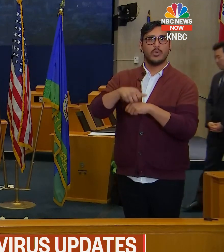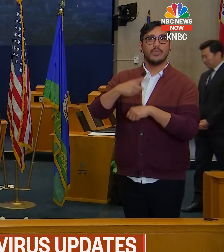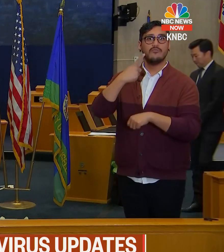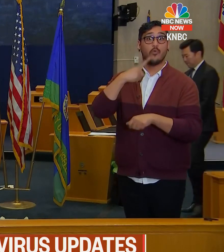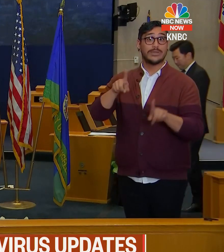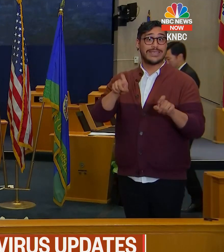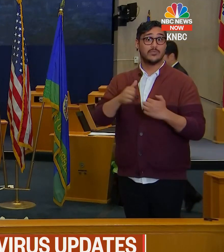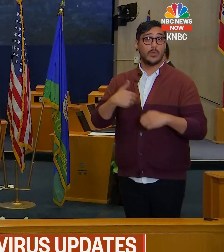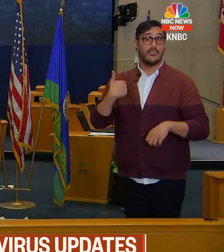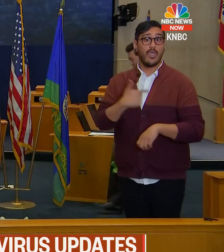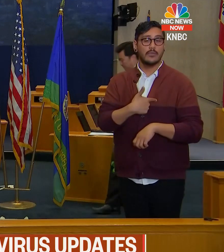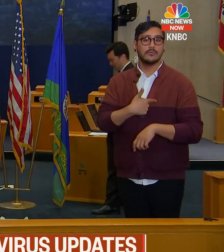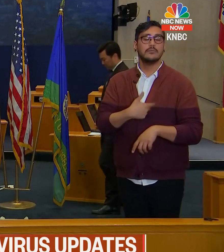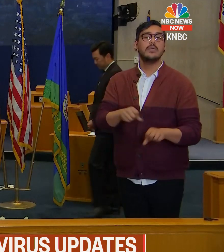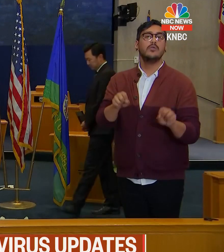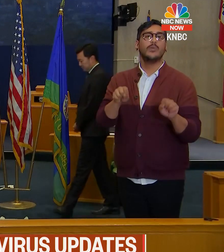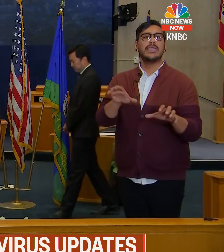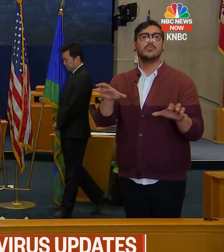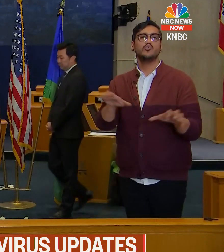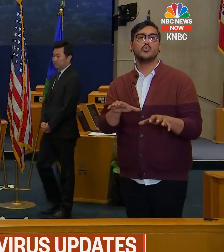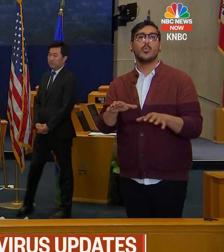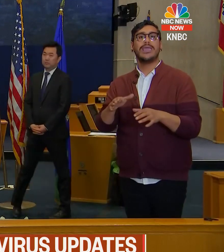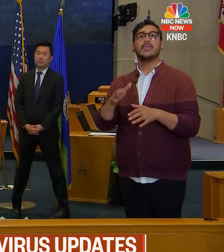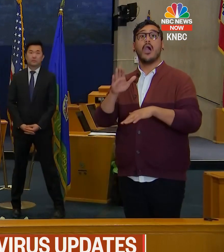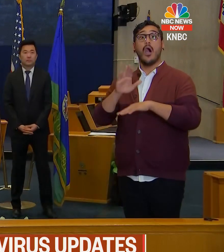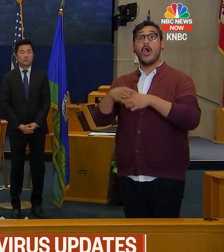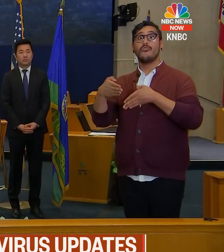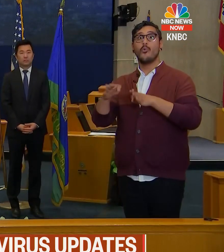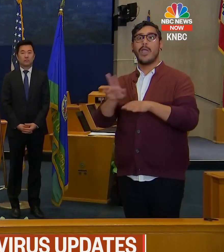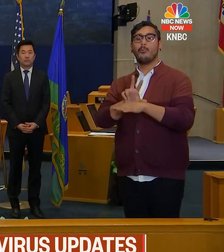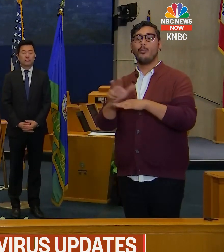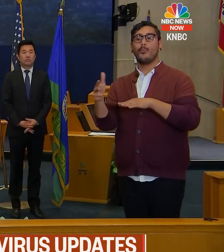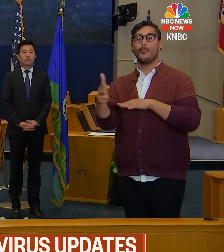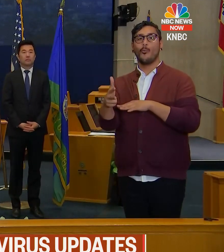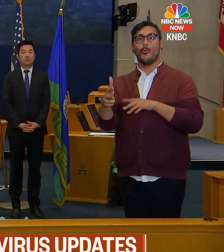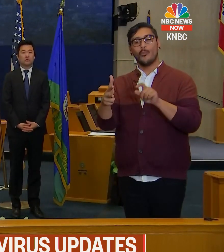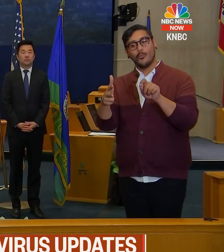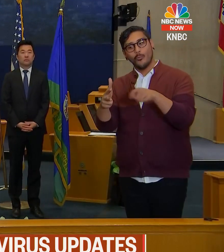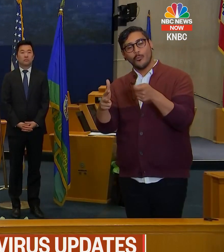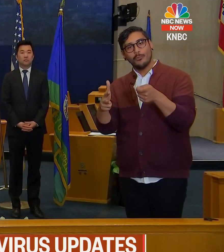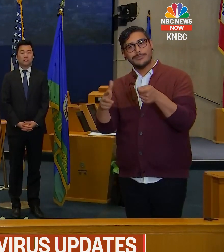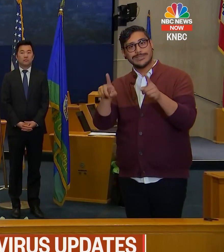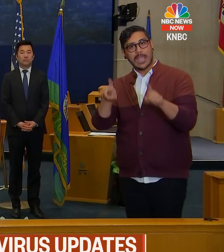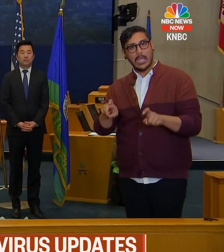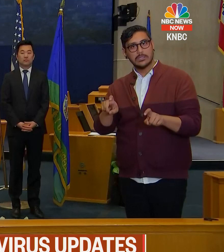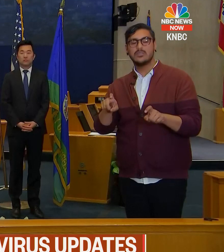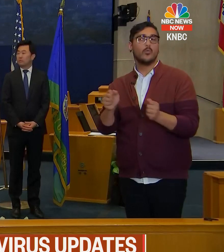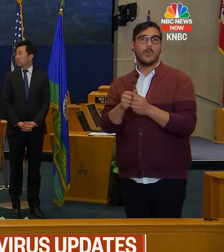with us that can be done in a mobile fashion in their vehicle without exposing any of our personnel.